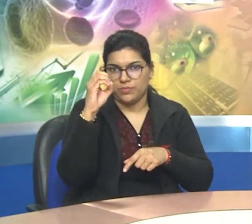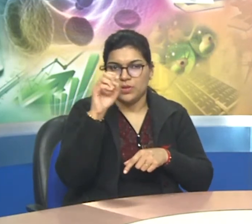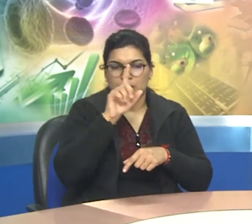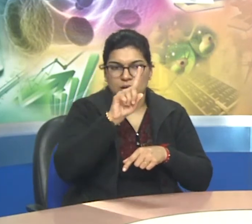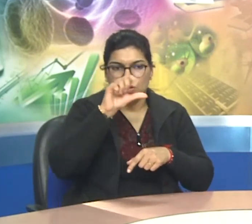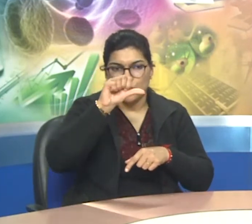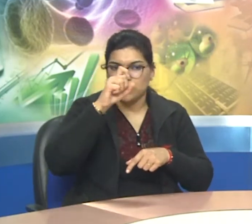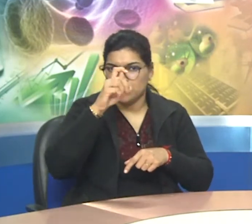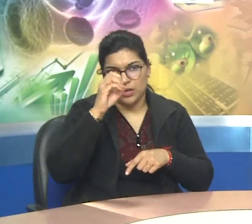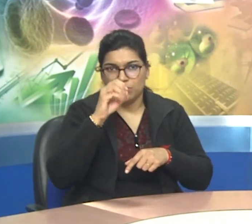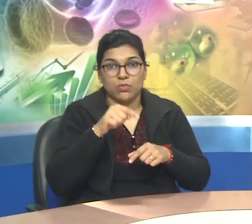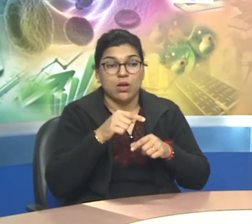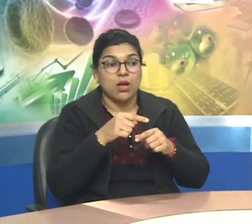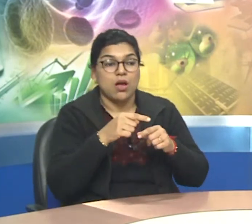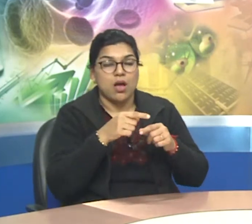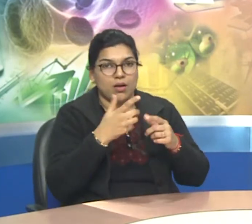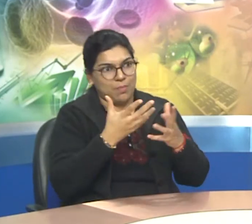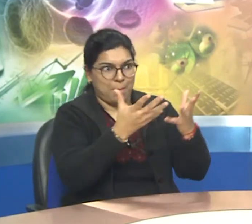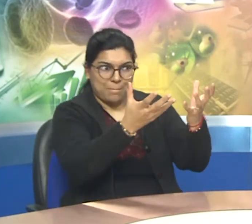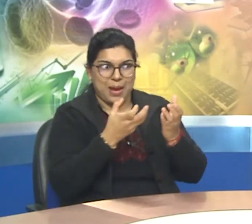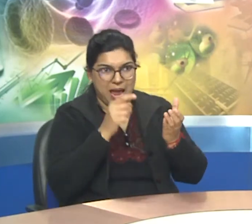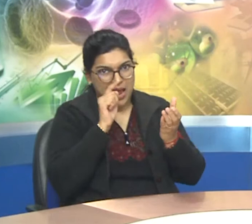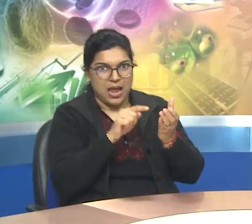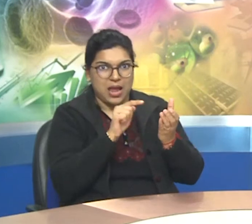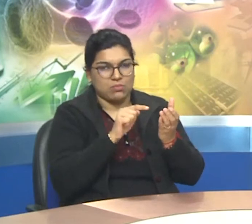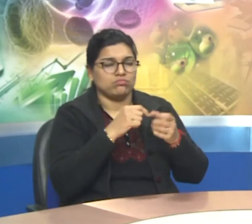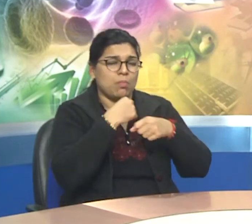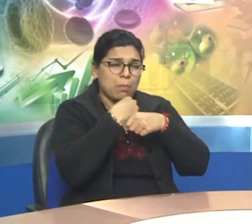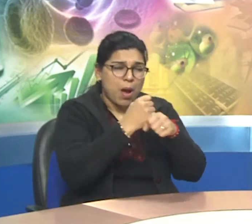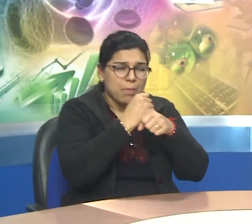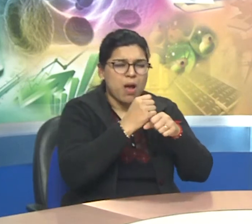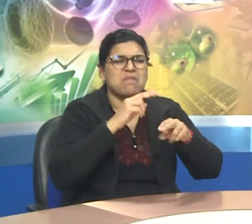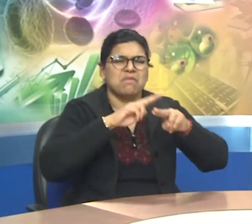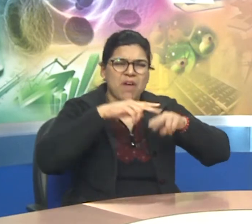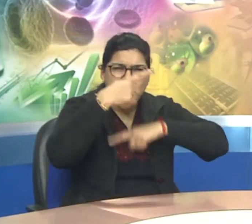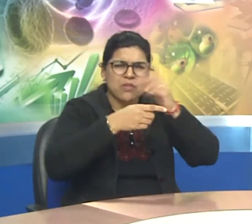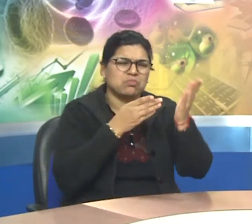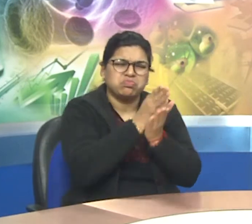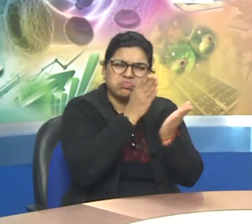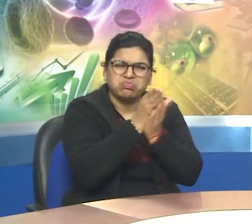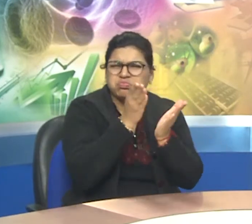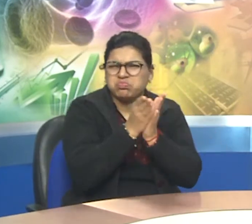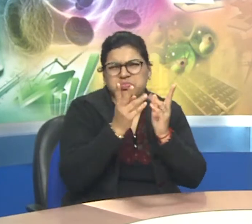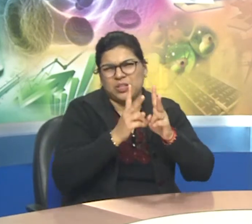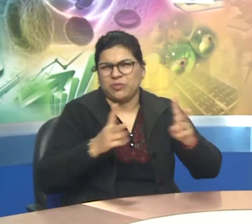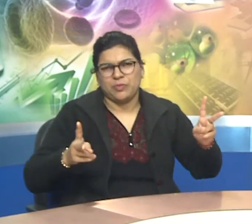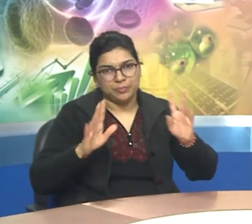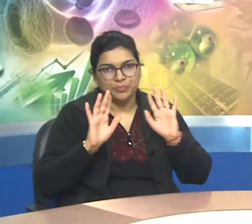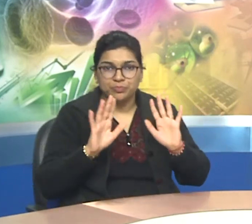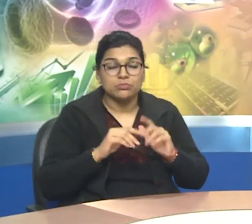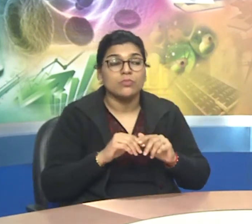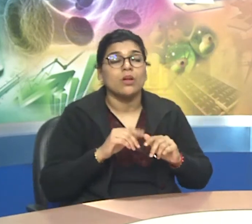the energy used to make aluminium in the year 1970